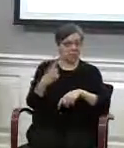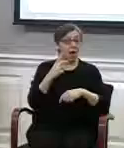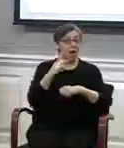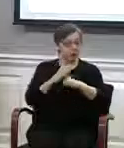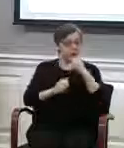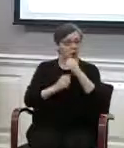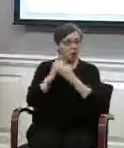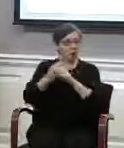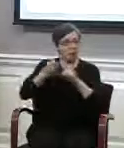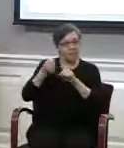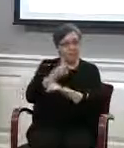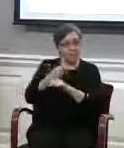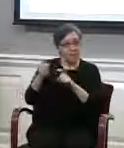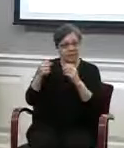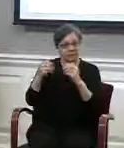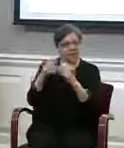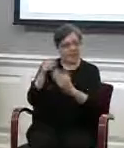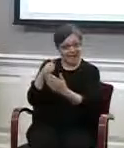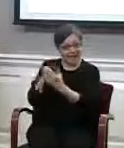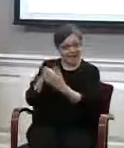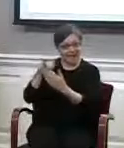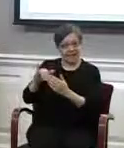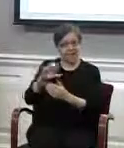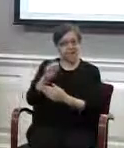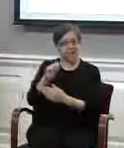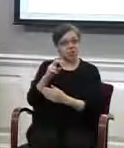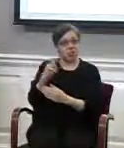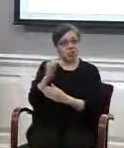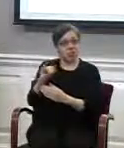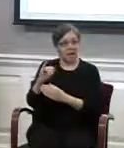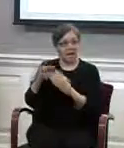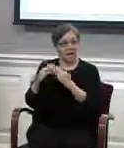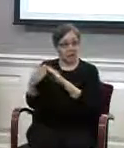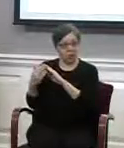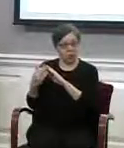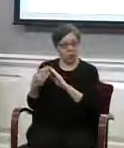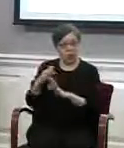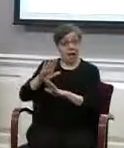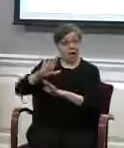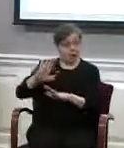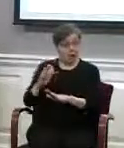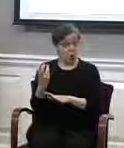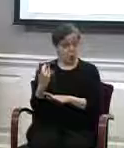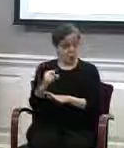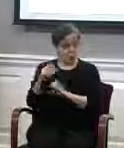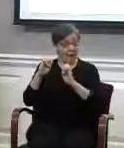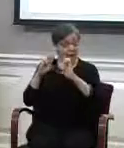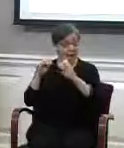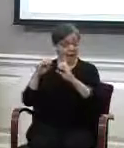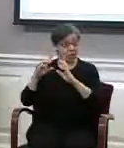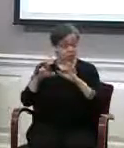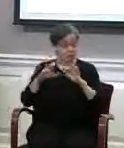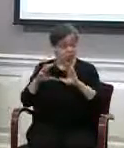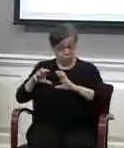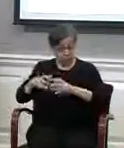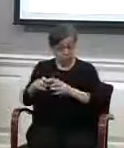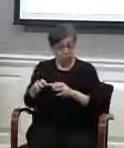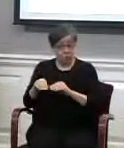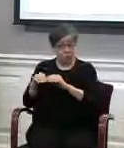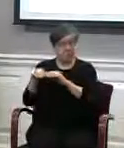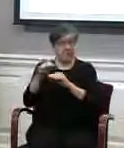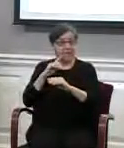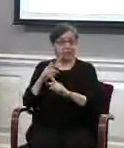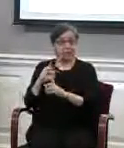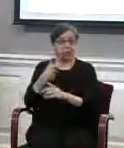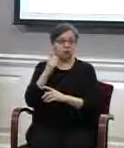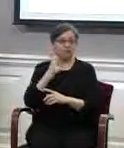structural violence against this community in terms of education. Their educational movement is more recent and has been gathering intensity